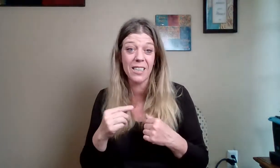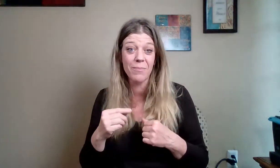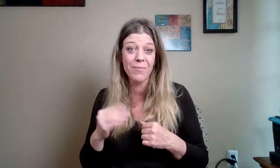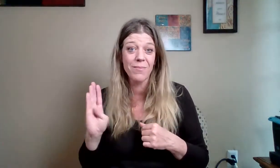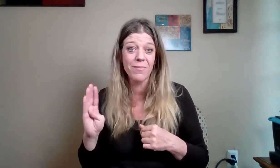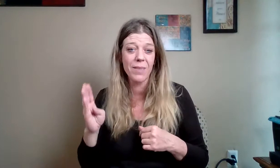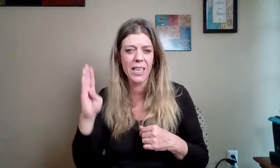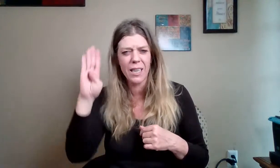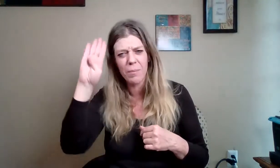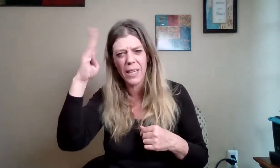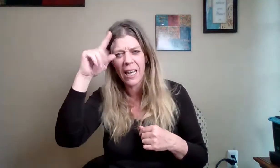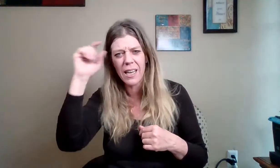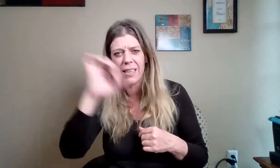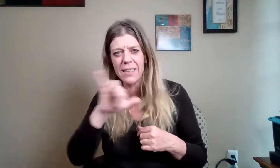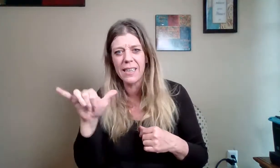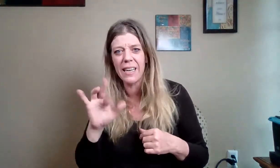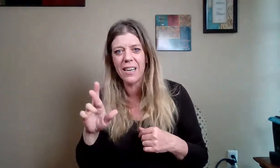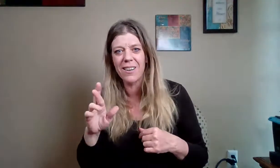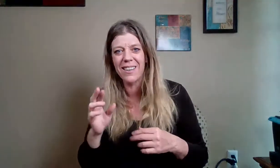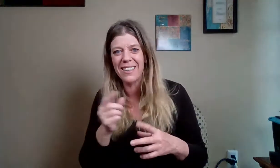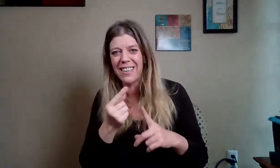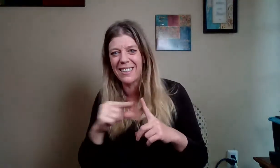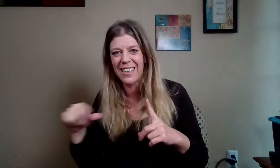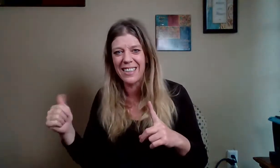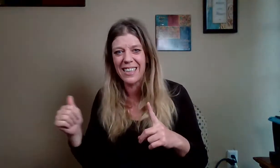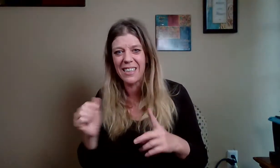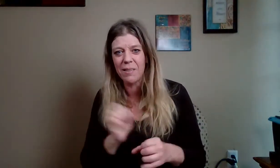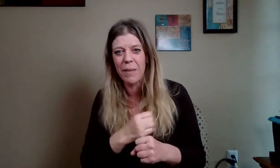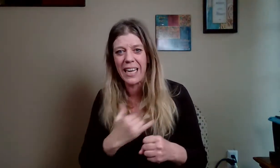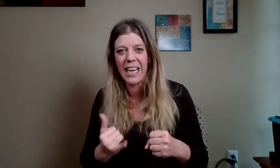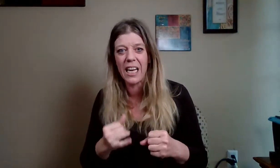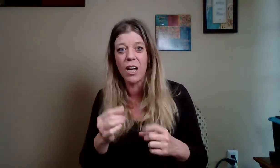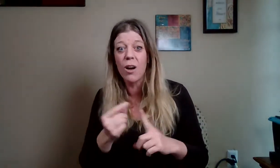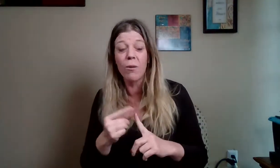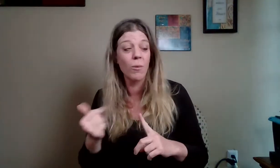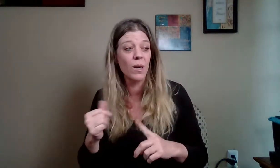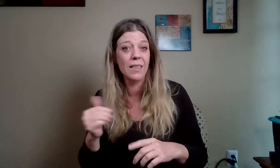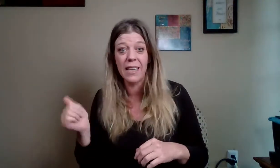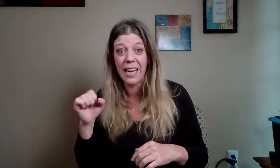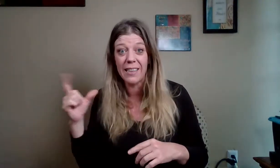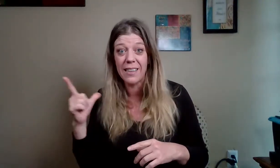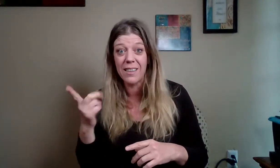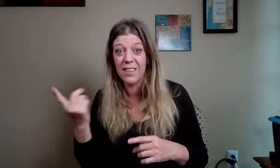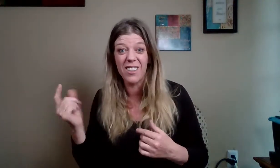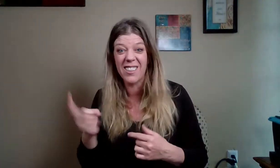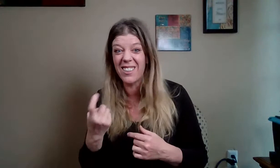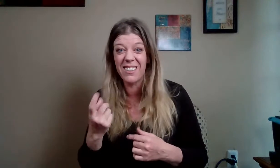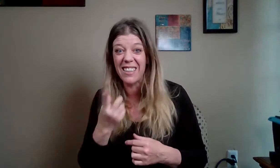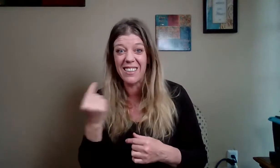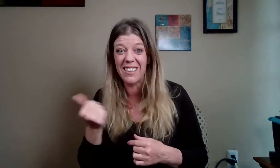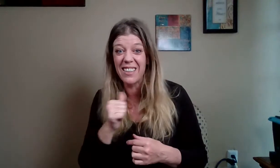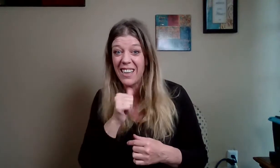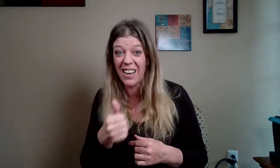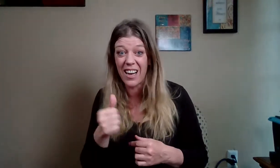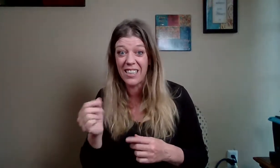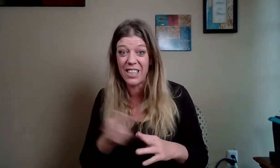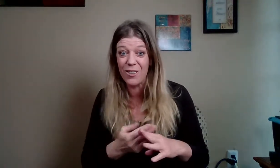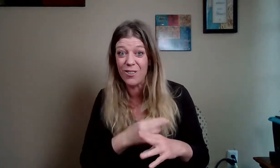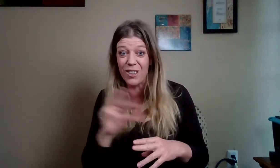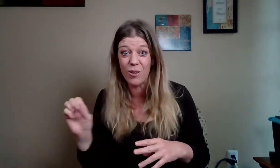sign because they are the sentence making words, and ASL just does not use